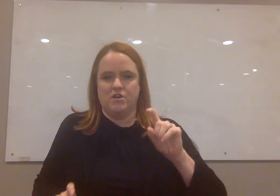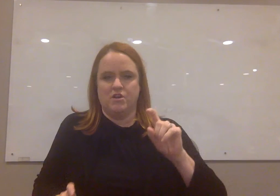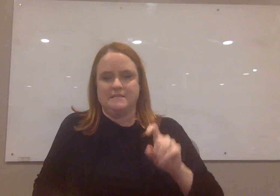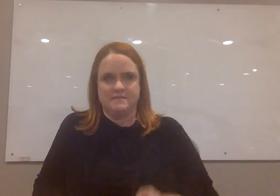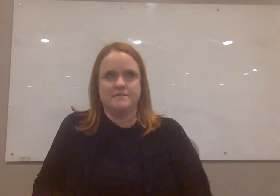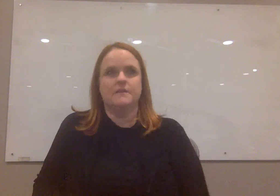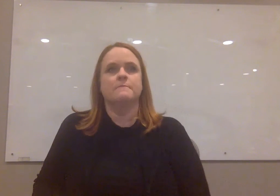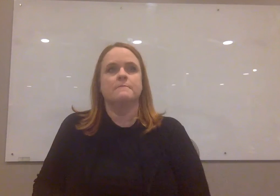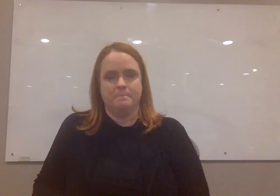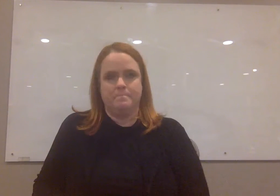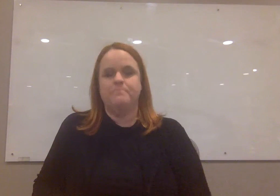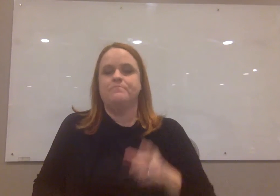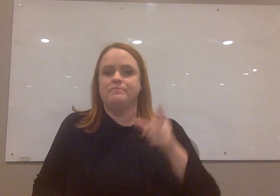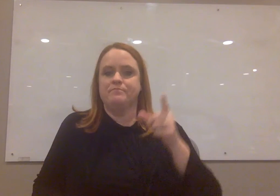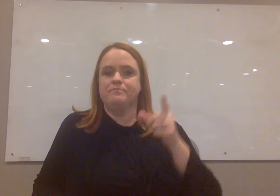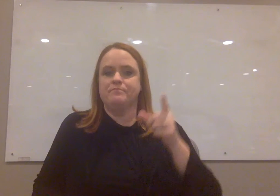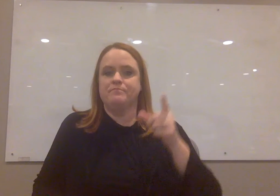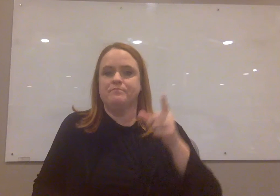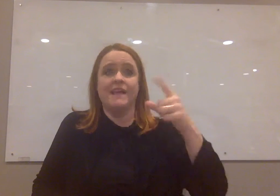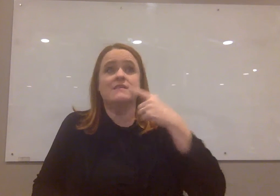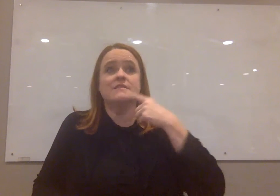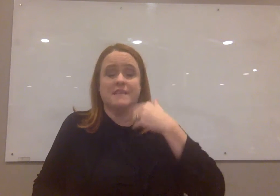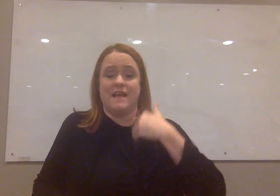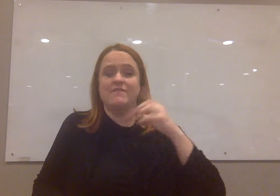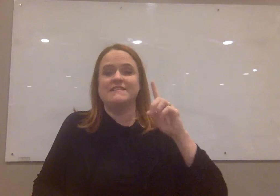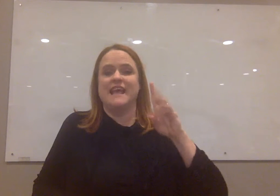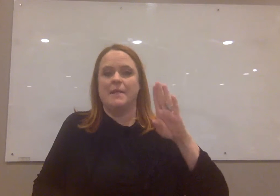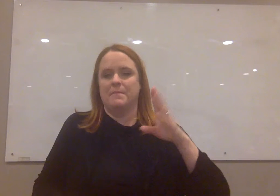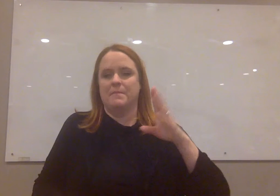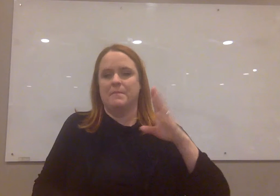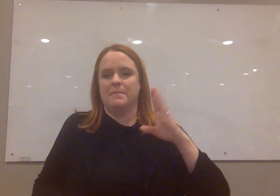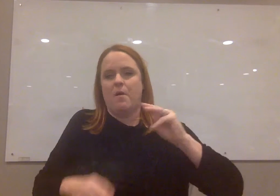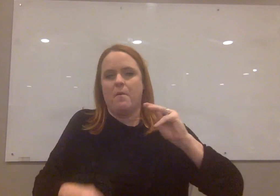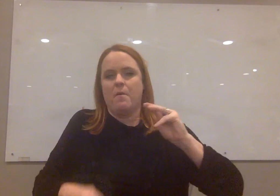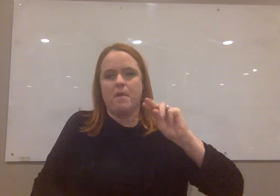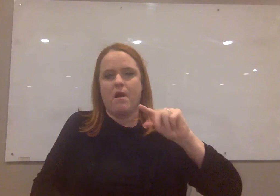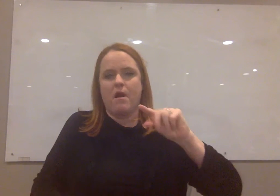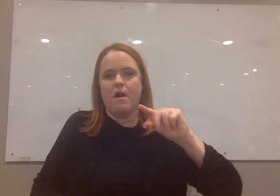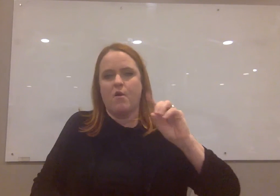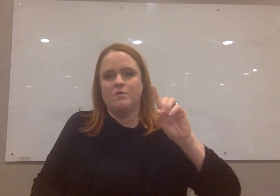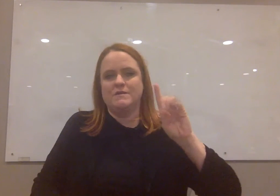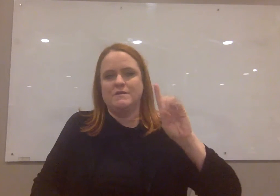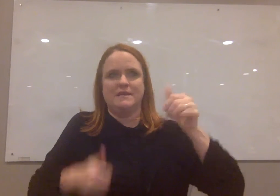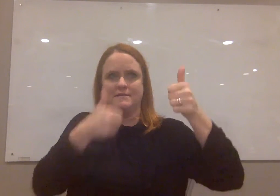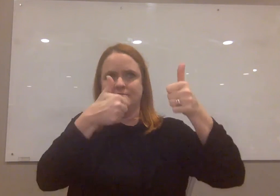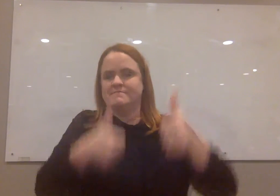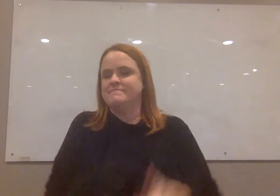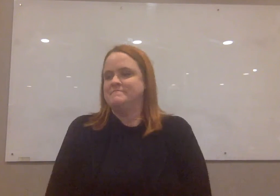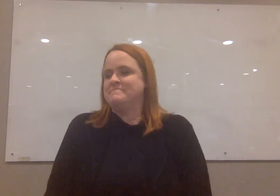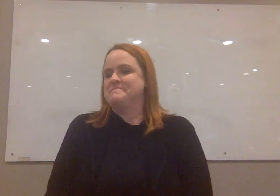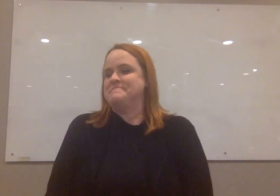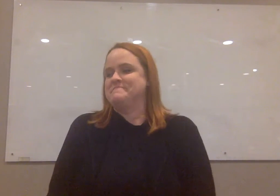database called MongoDB. So in